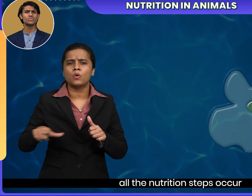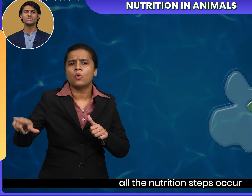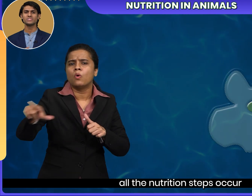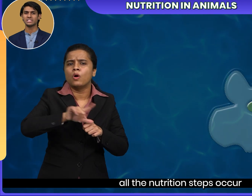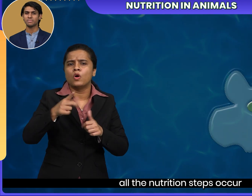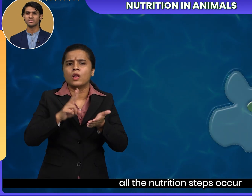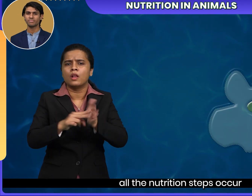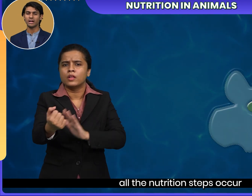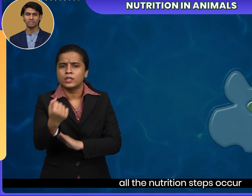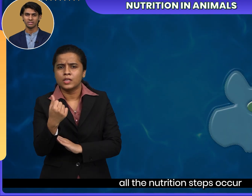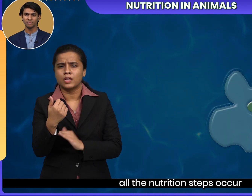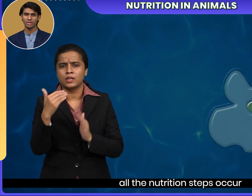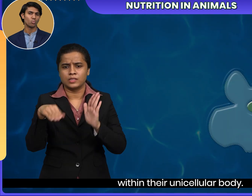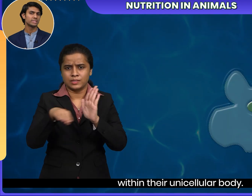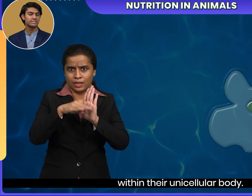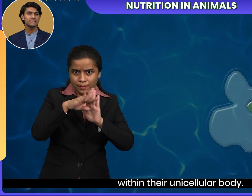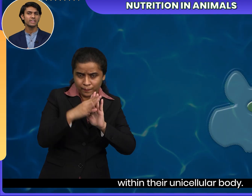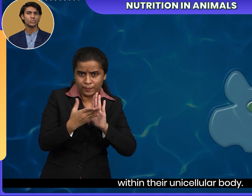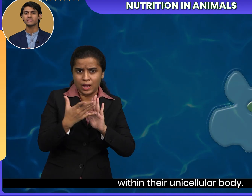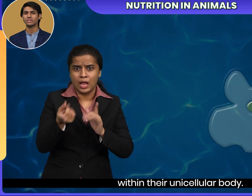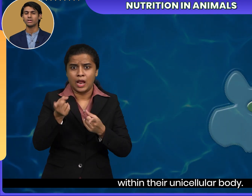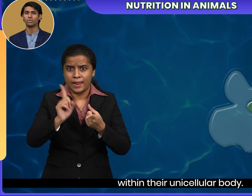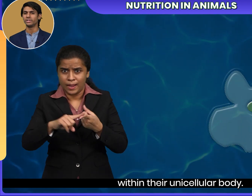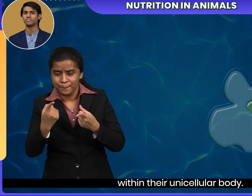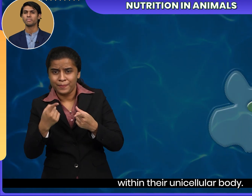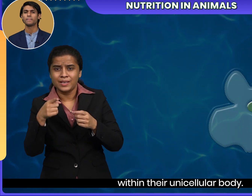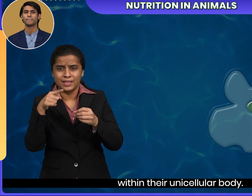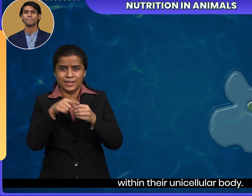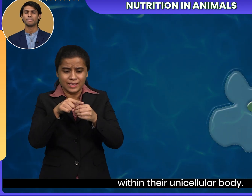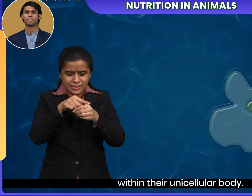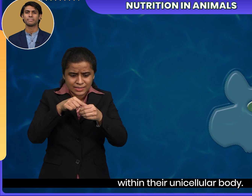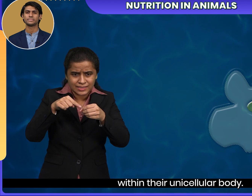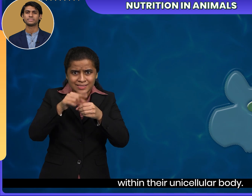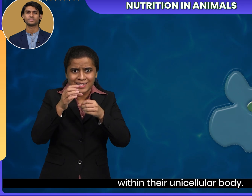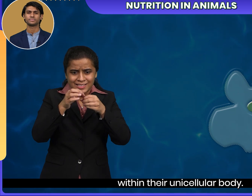all the nutrition steps occur within the unicellular body.